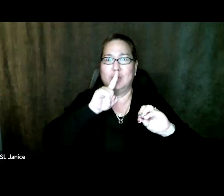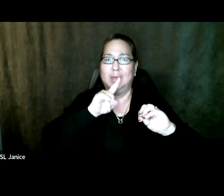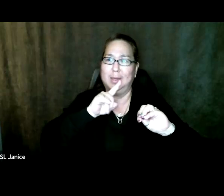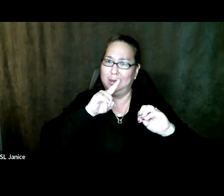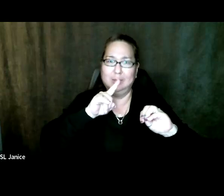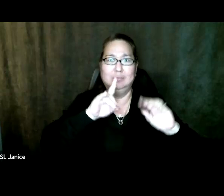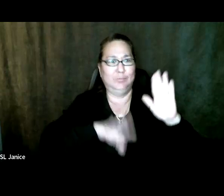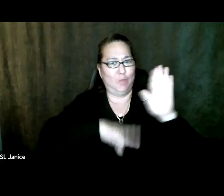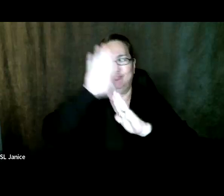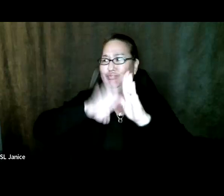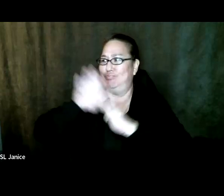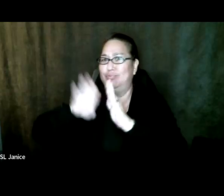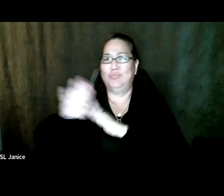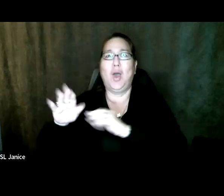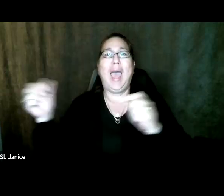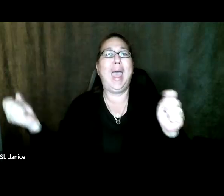so